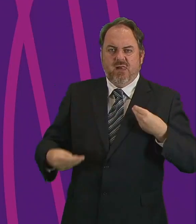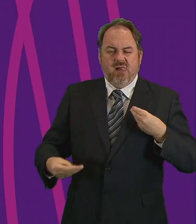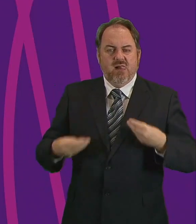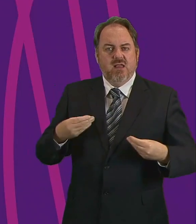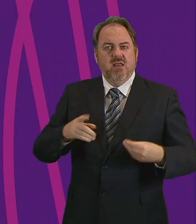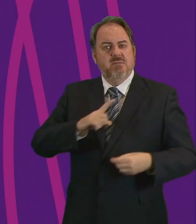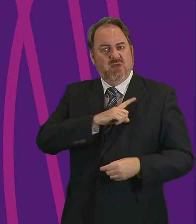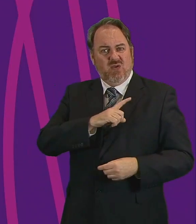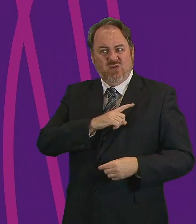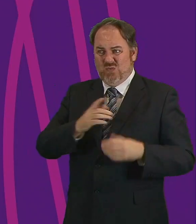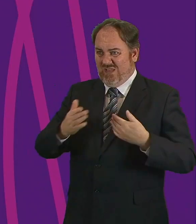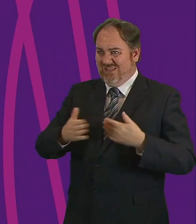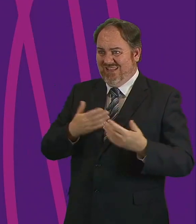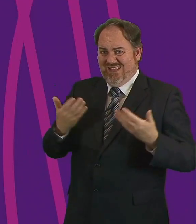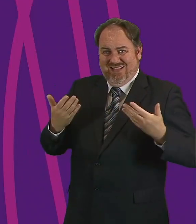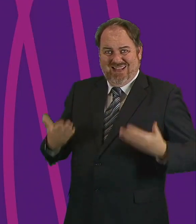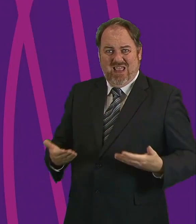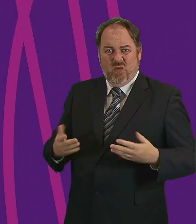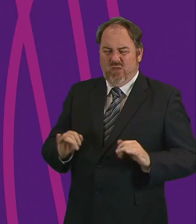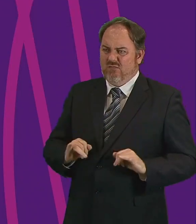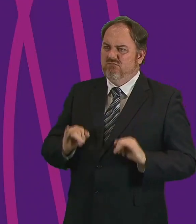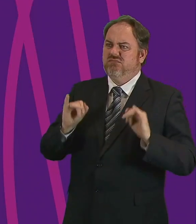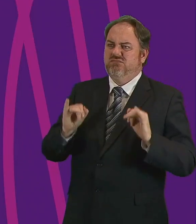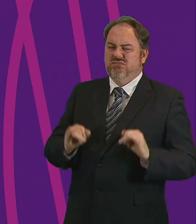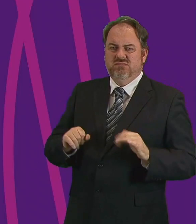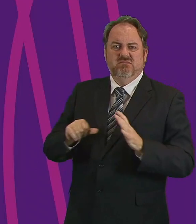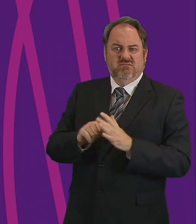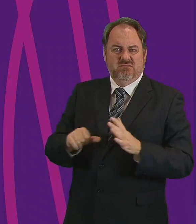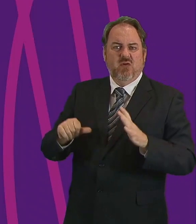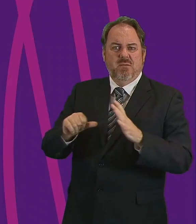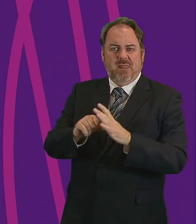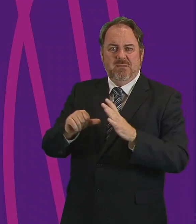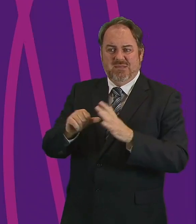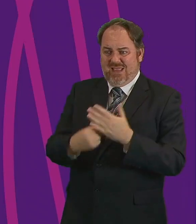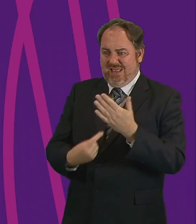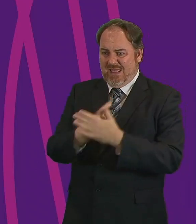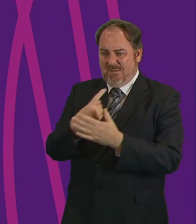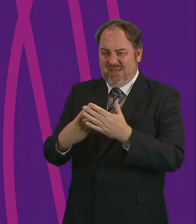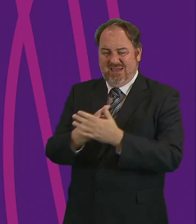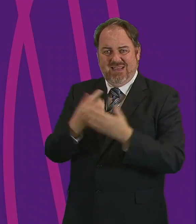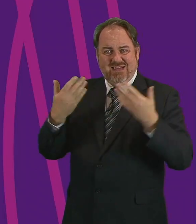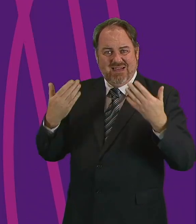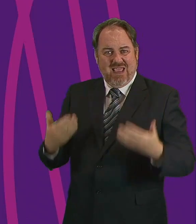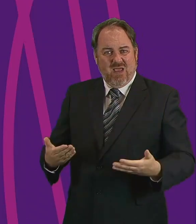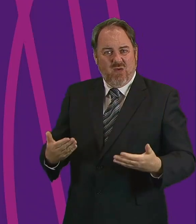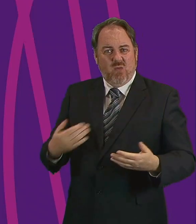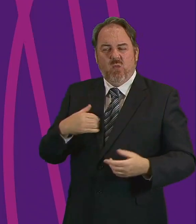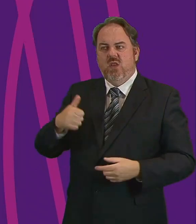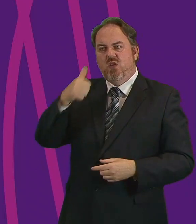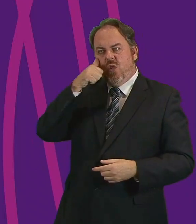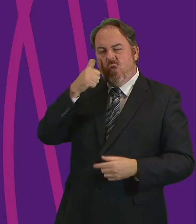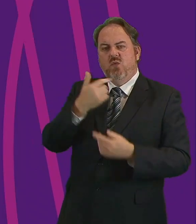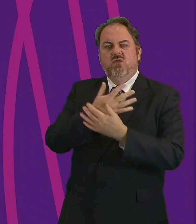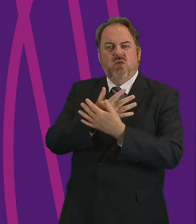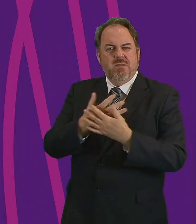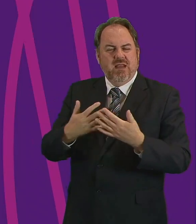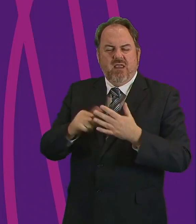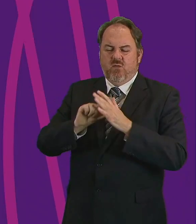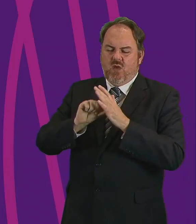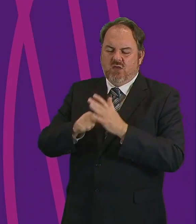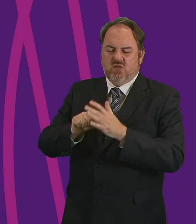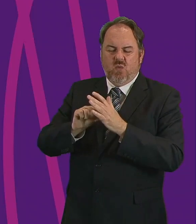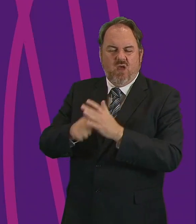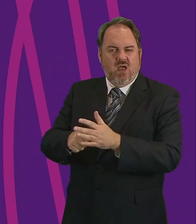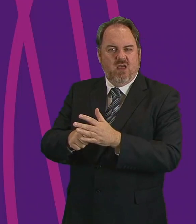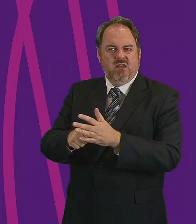the immediate financial issues ahead of us, following the monumental effort by those who work for us